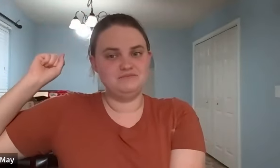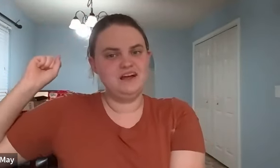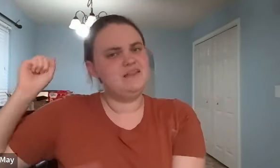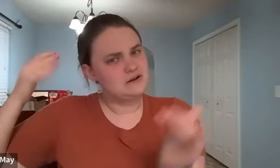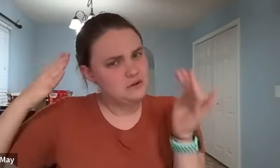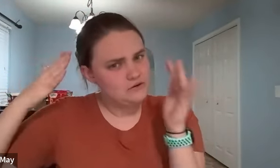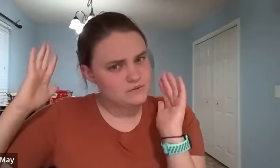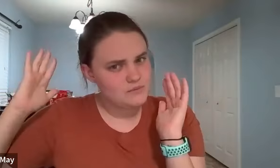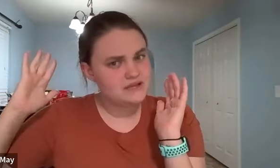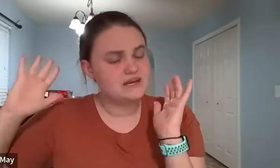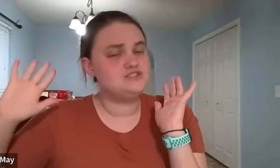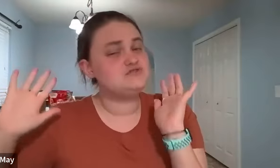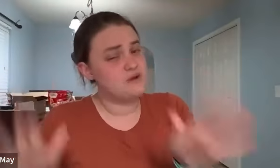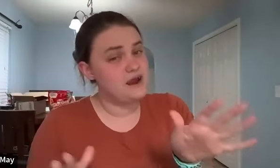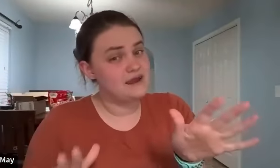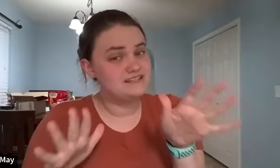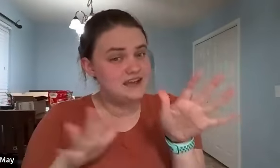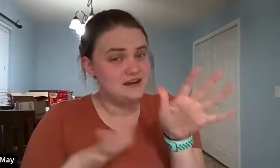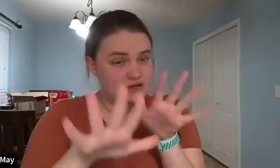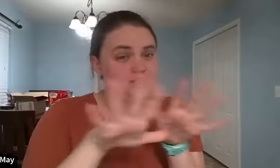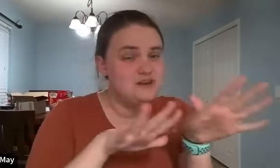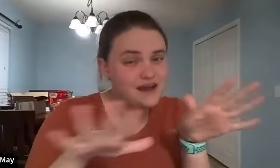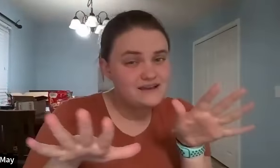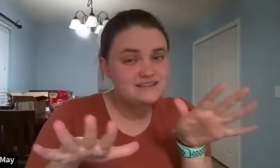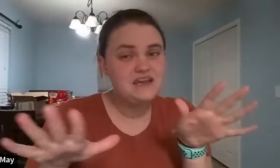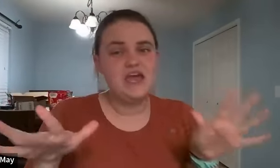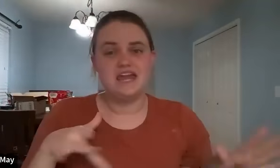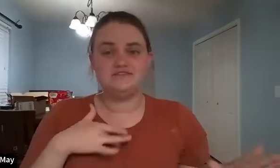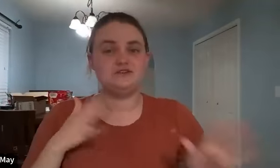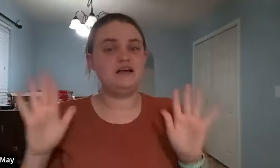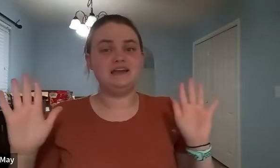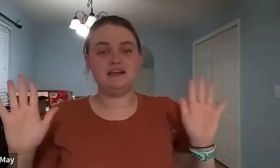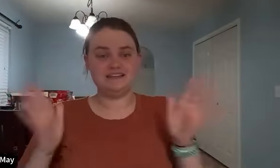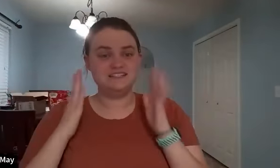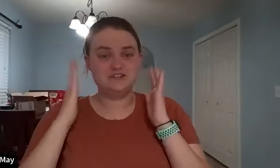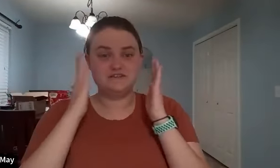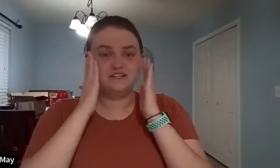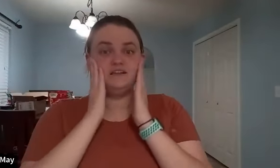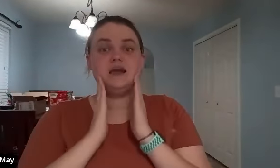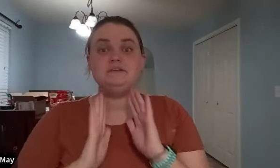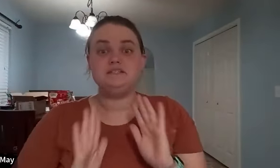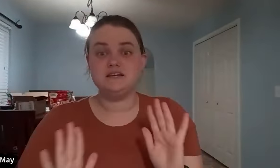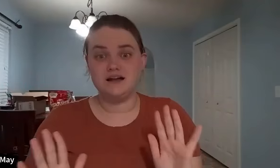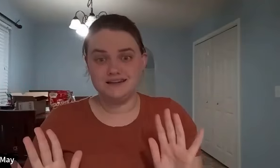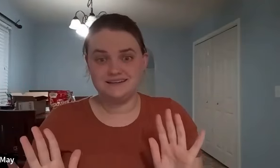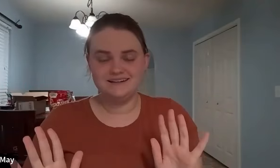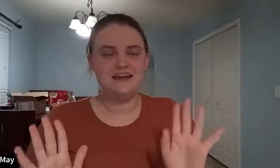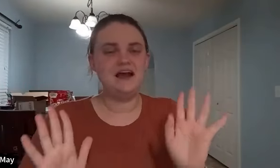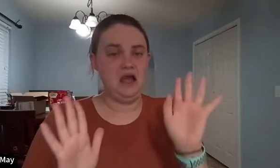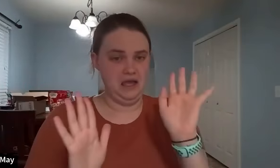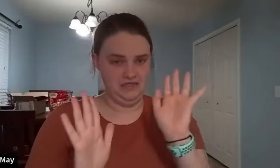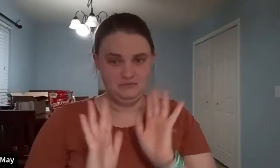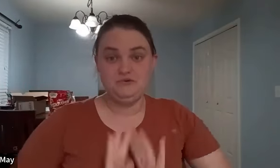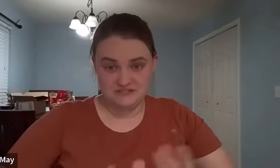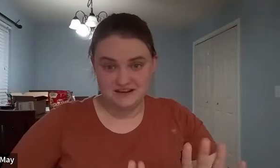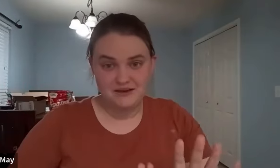a little overwhelming. And I try to kind of read you guys. And if you're like, I can see on your face, you're like, I'm done. And then we will stop.